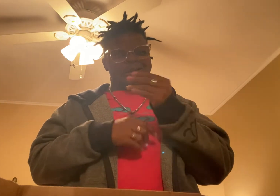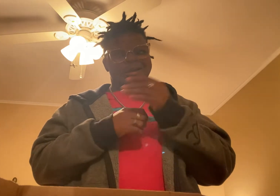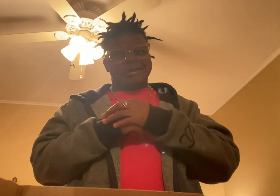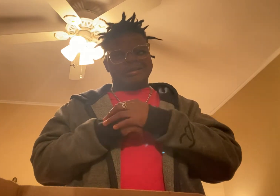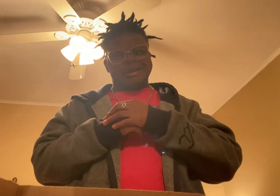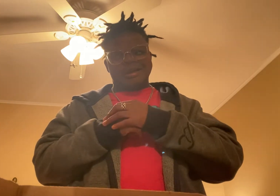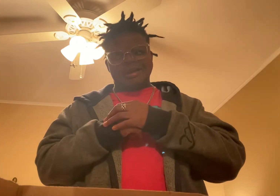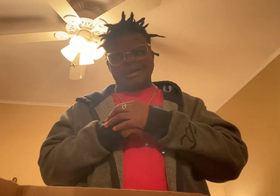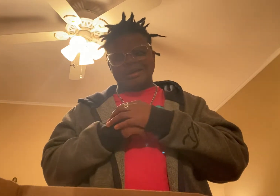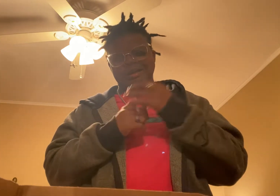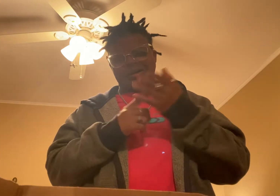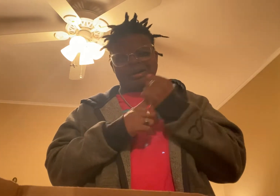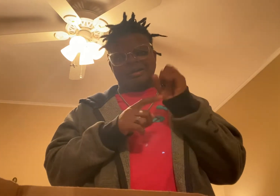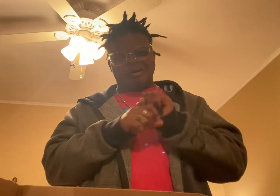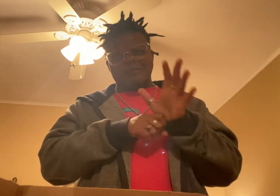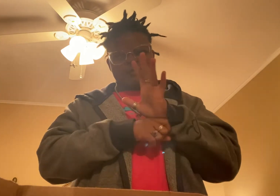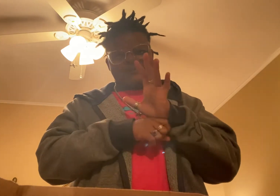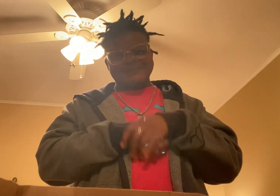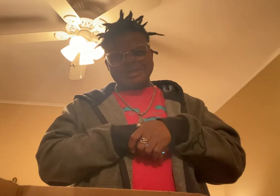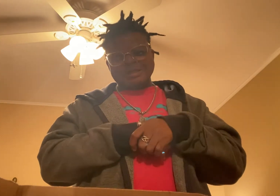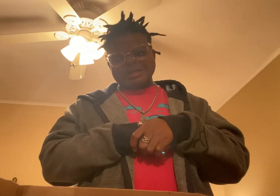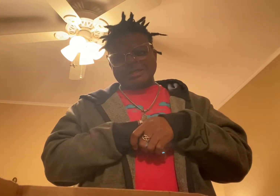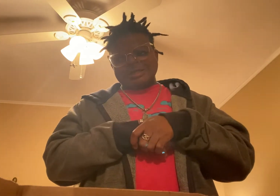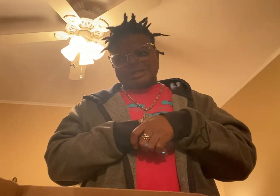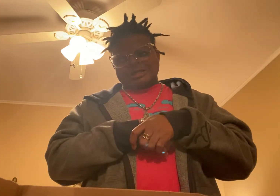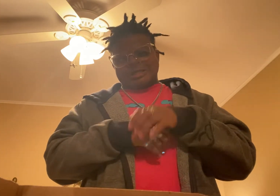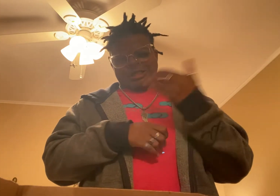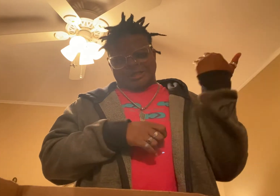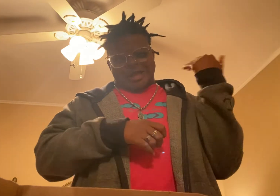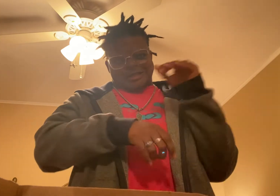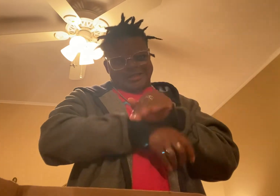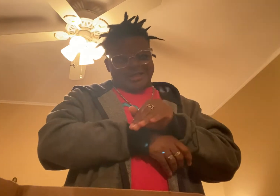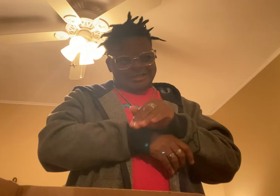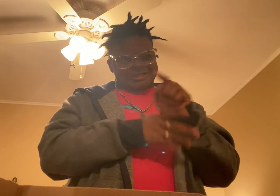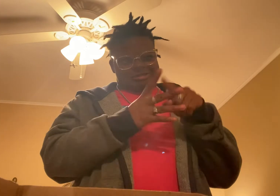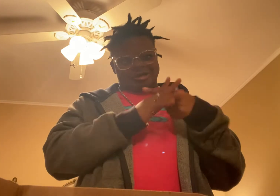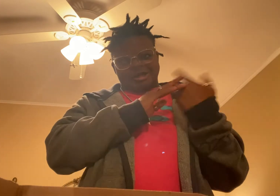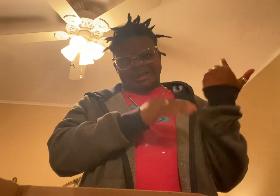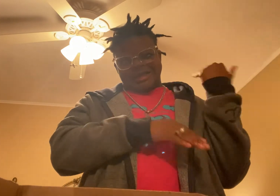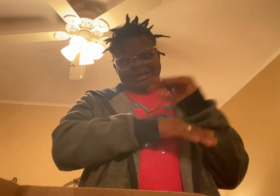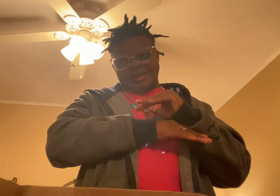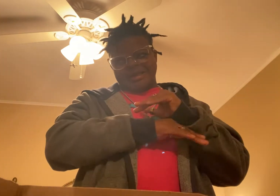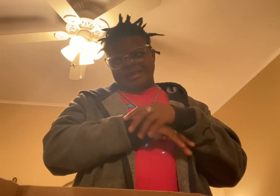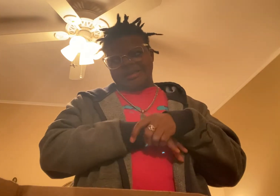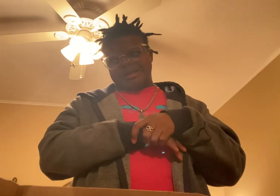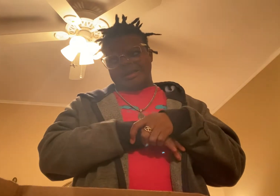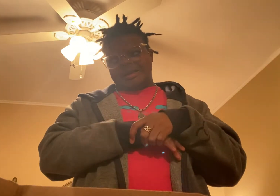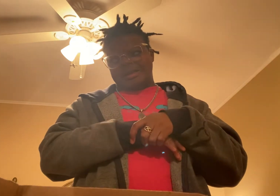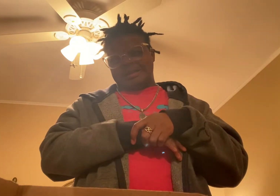And I got COVID last night. It started last night,